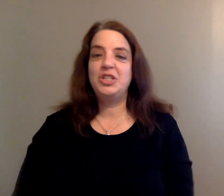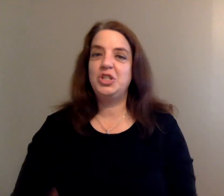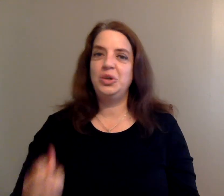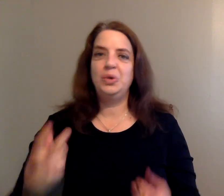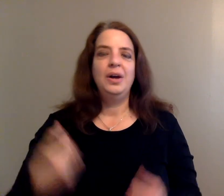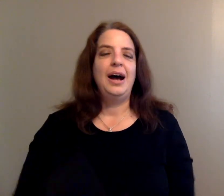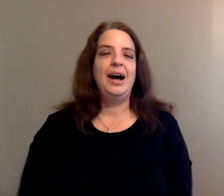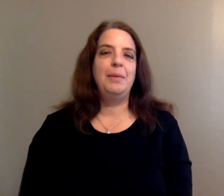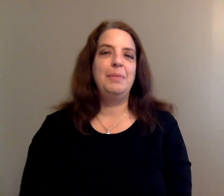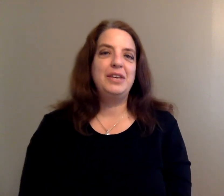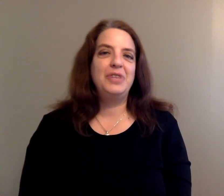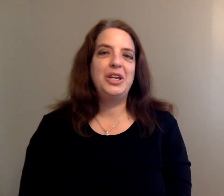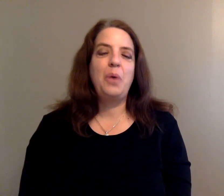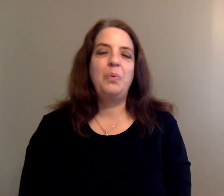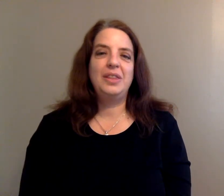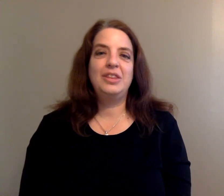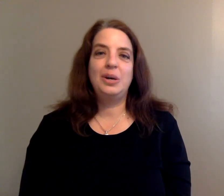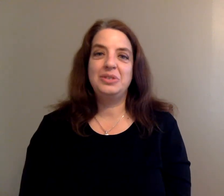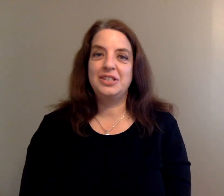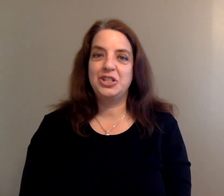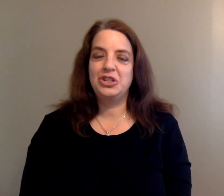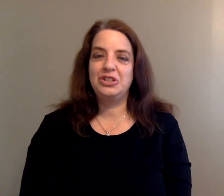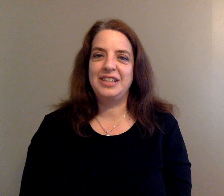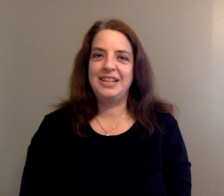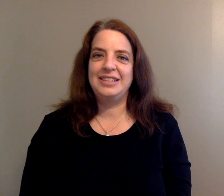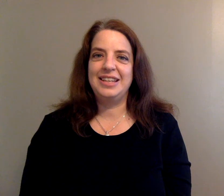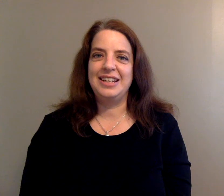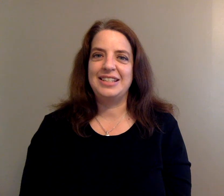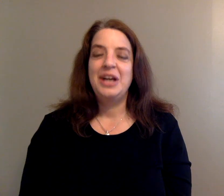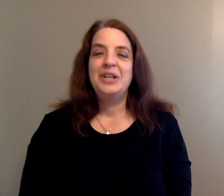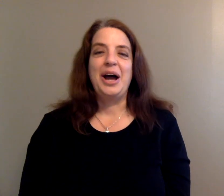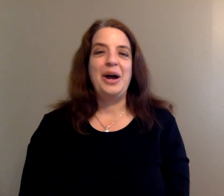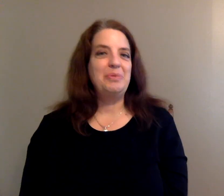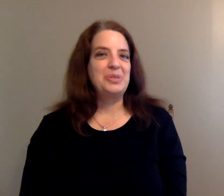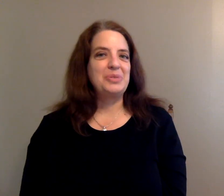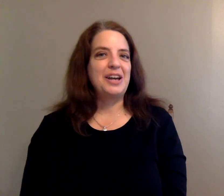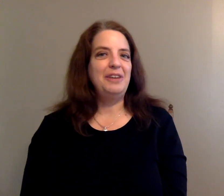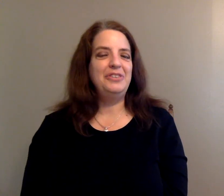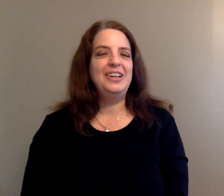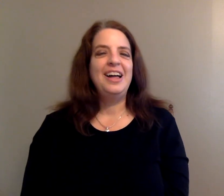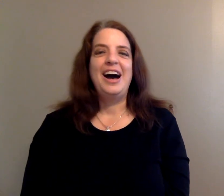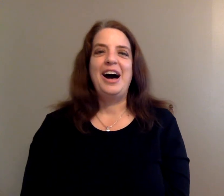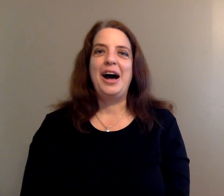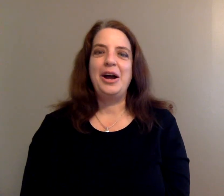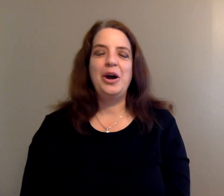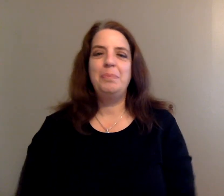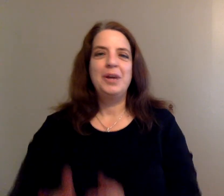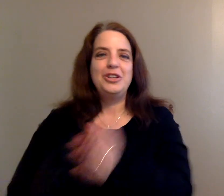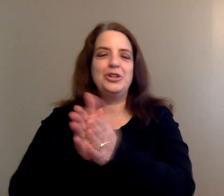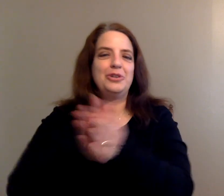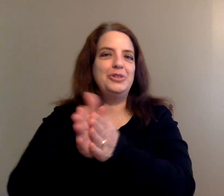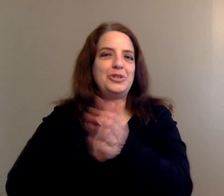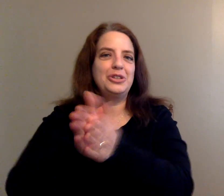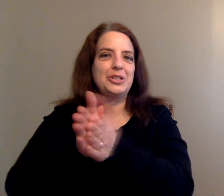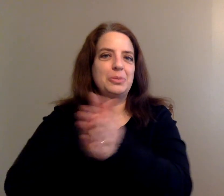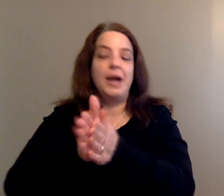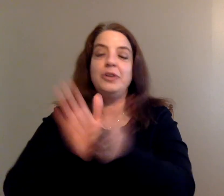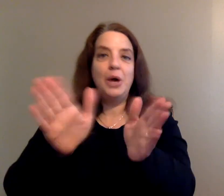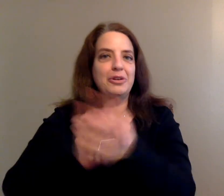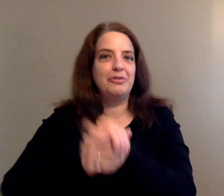to make a video with those additional signs in it. I hope this was helpful. I hope your future I know your future